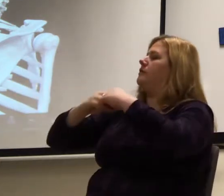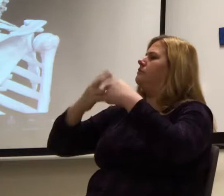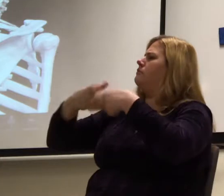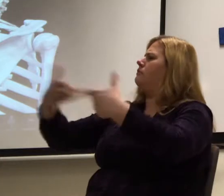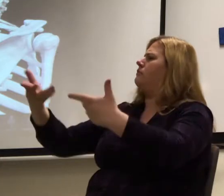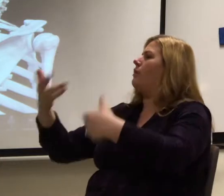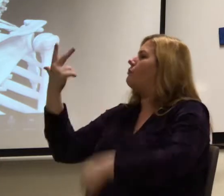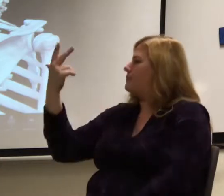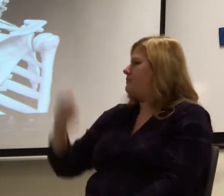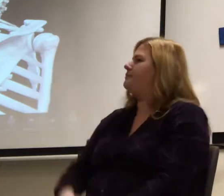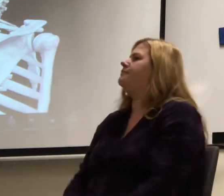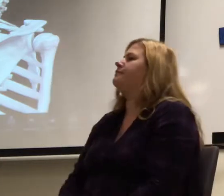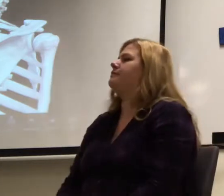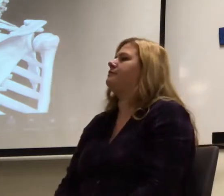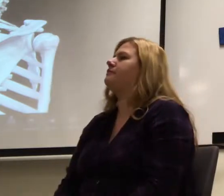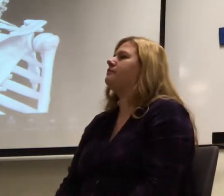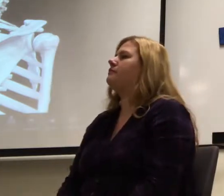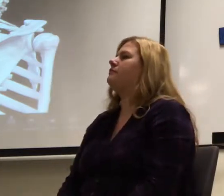3 of